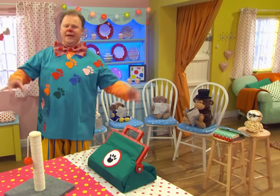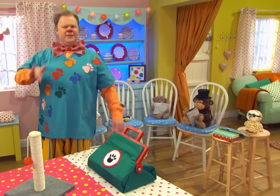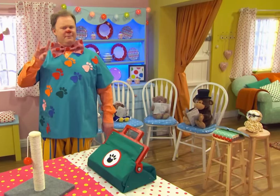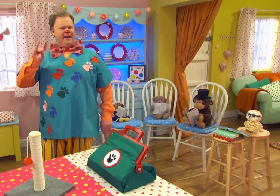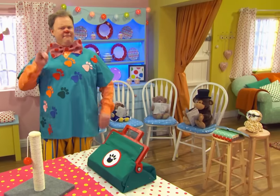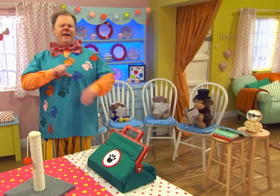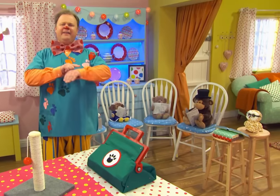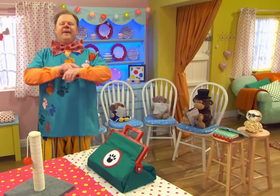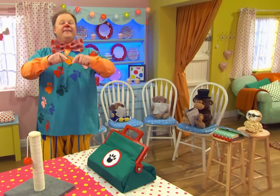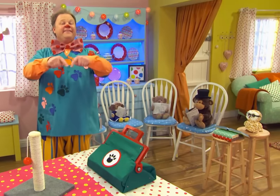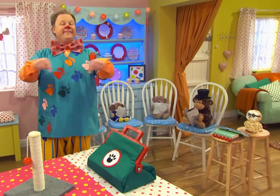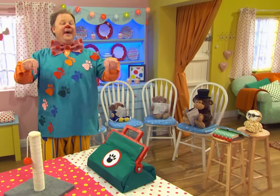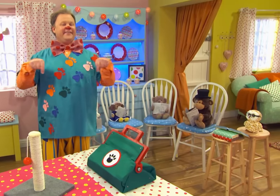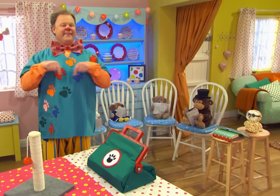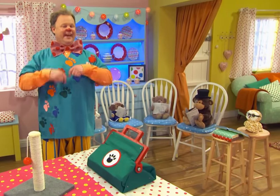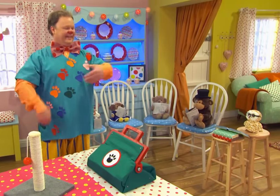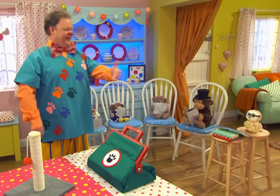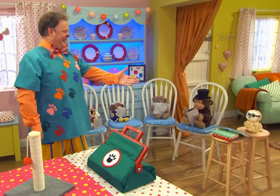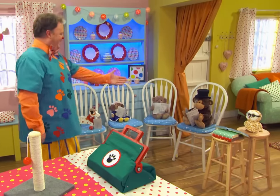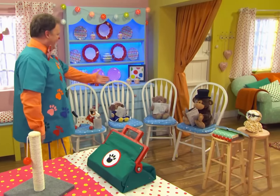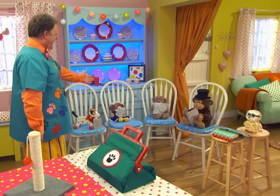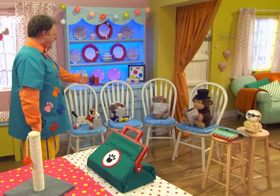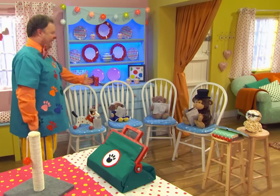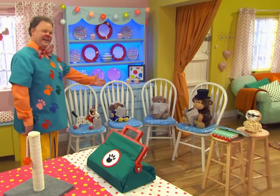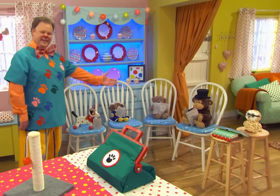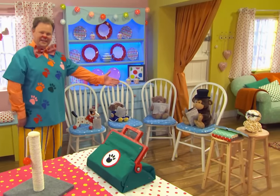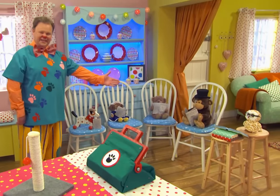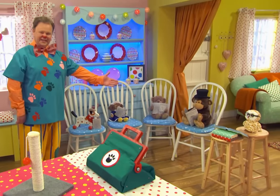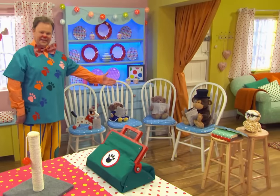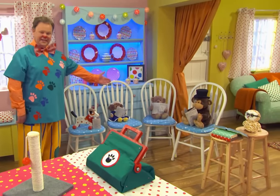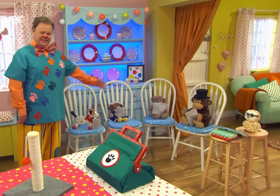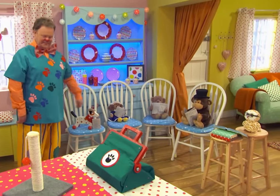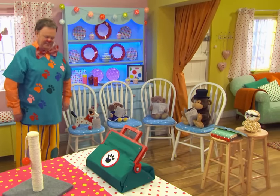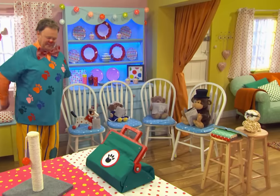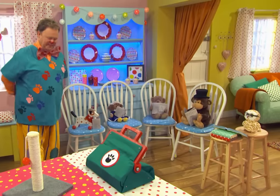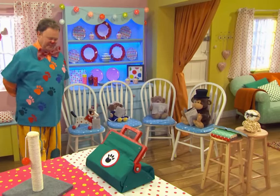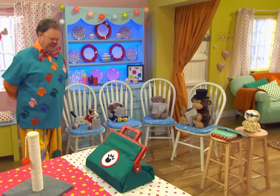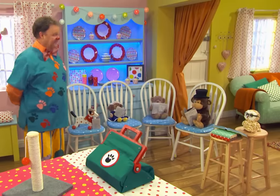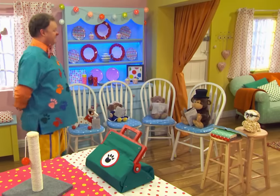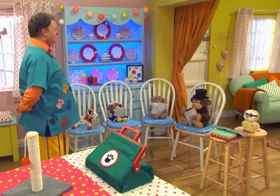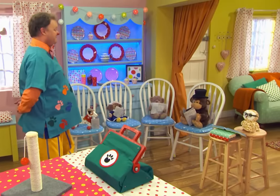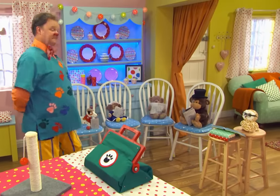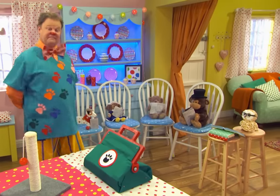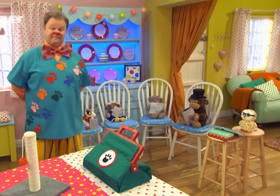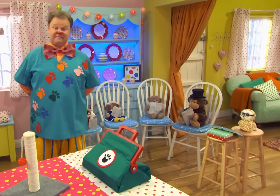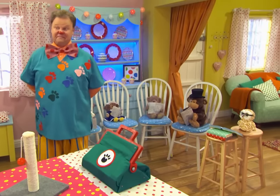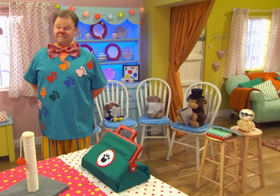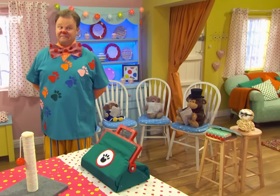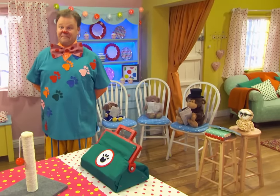to my vet surgery. Ta-da! Thank you. Who is your first patient, Vet Tumble?